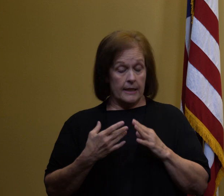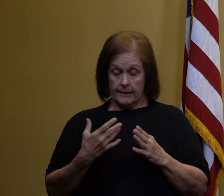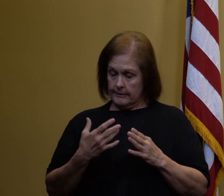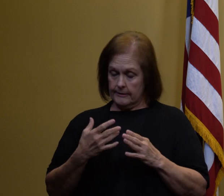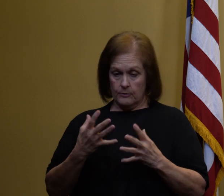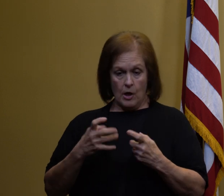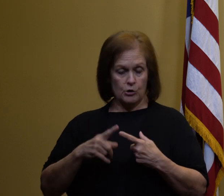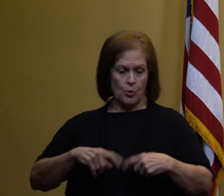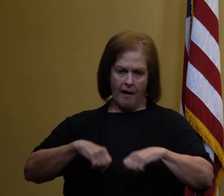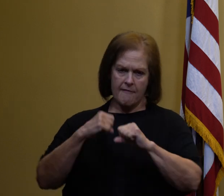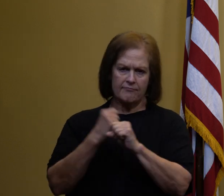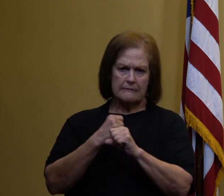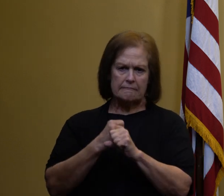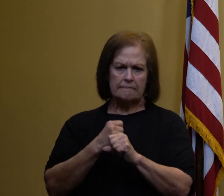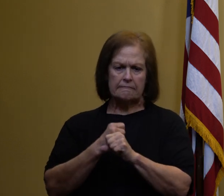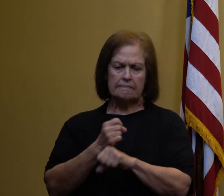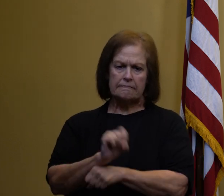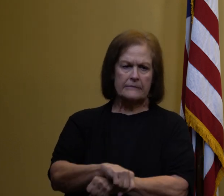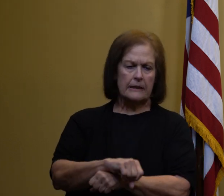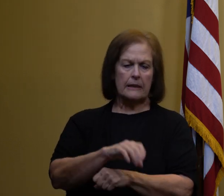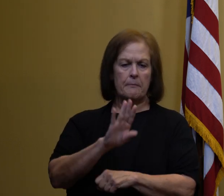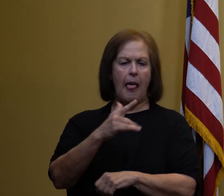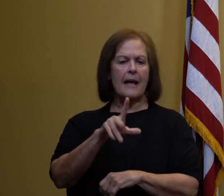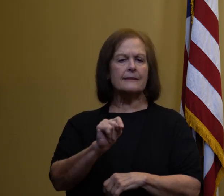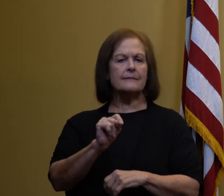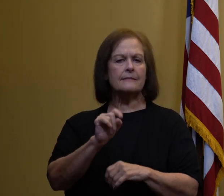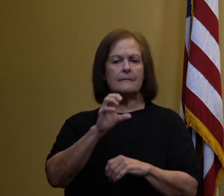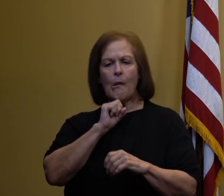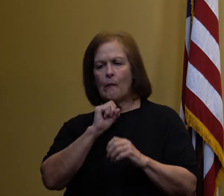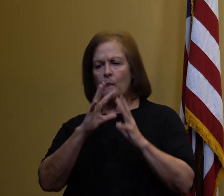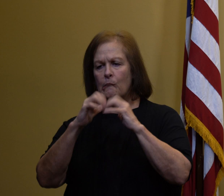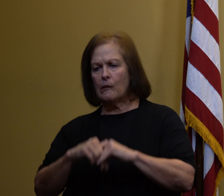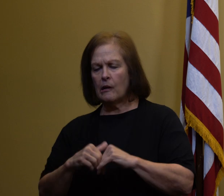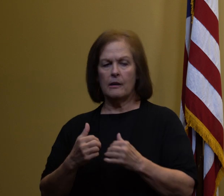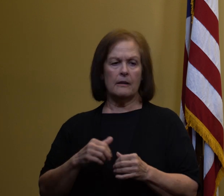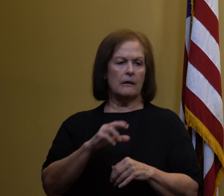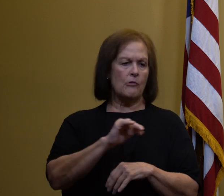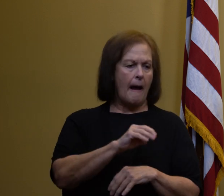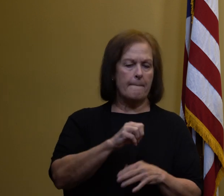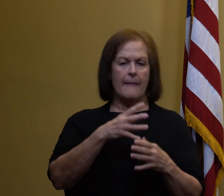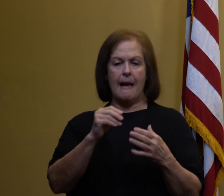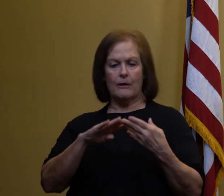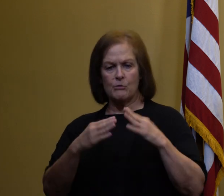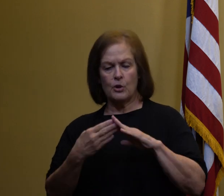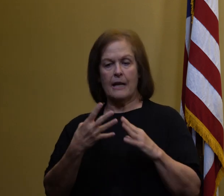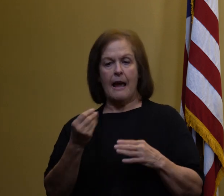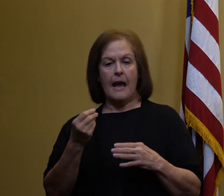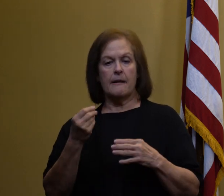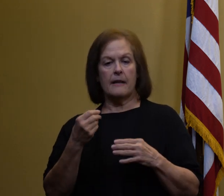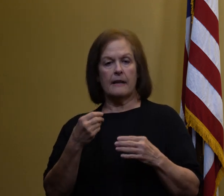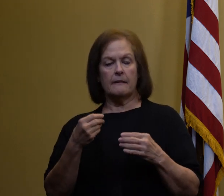fight blight in our city, reduce violent crime, clean up our communities, and of course, as I mentioned,